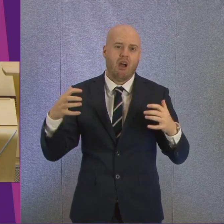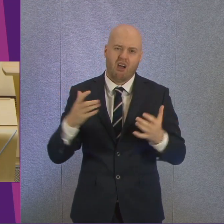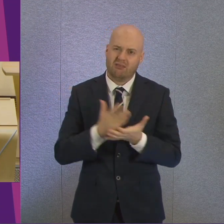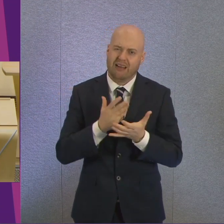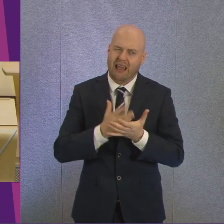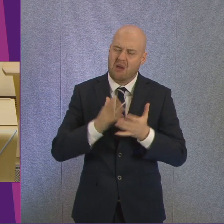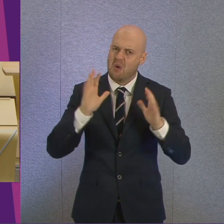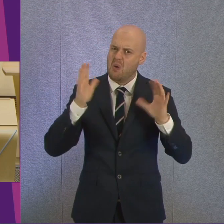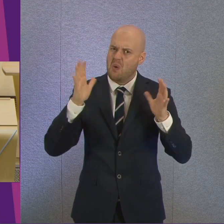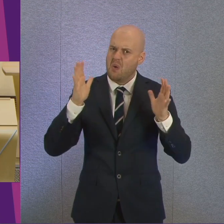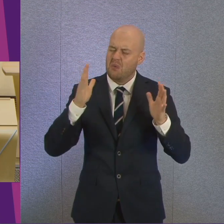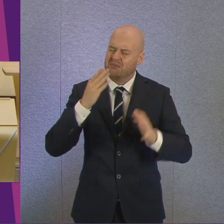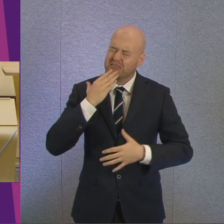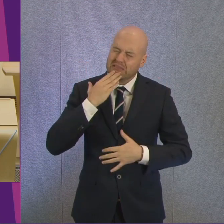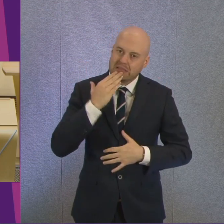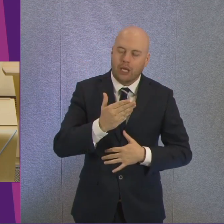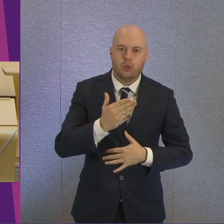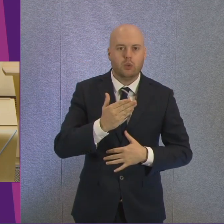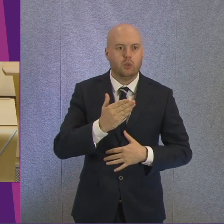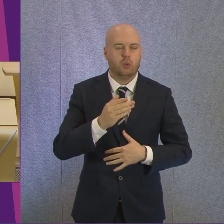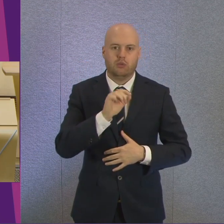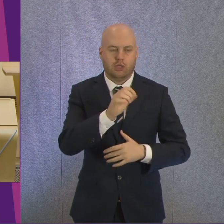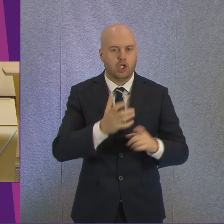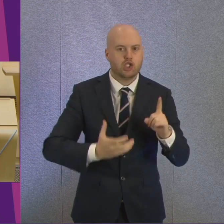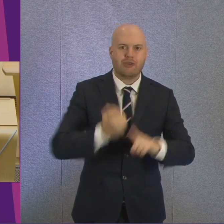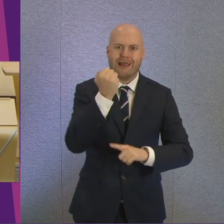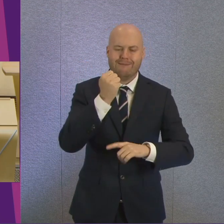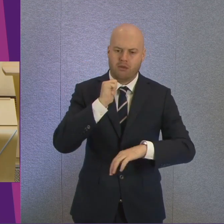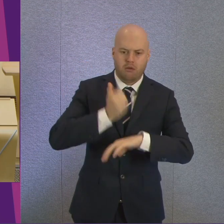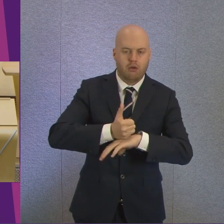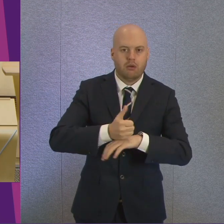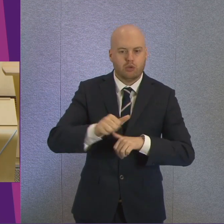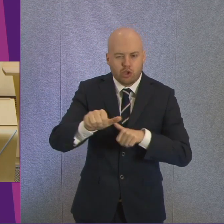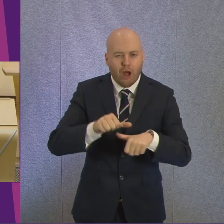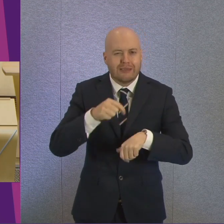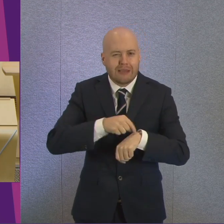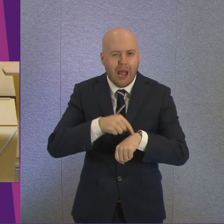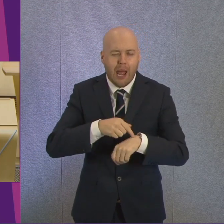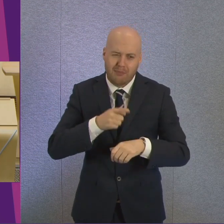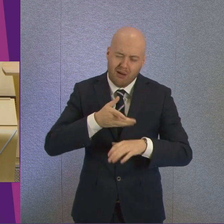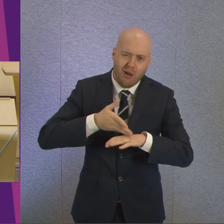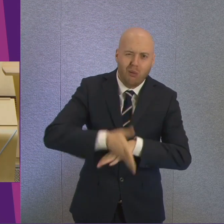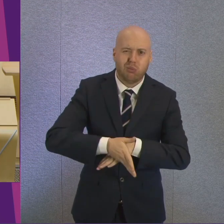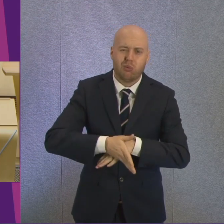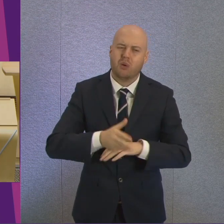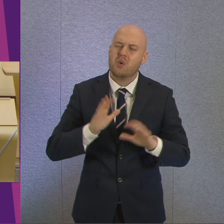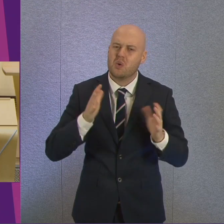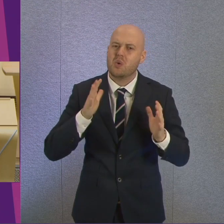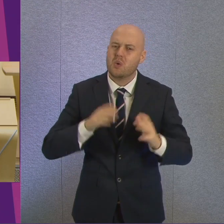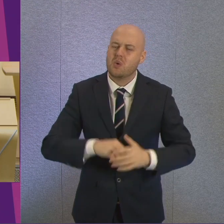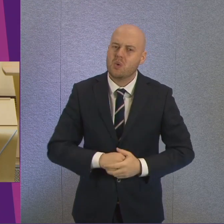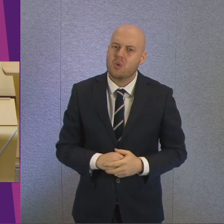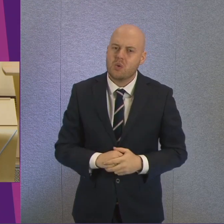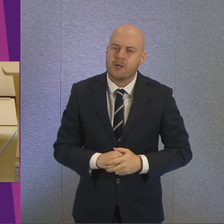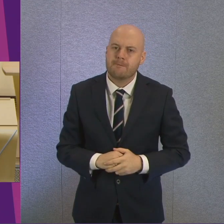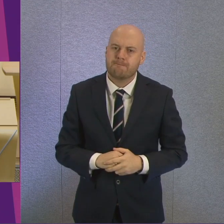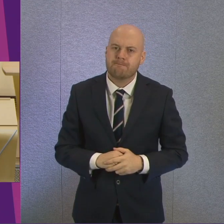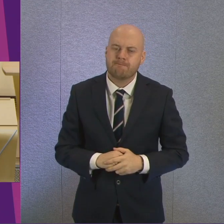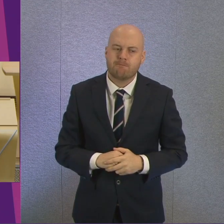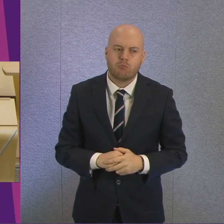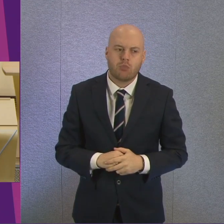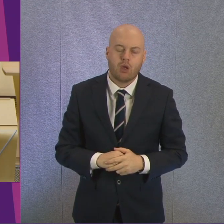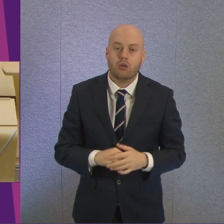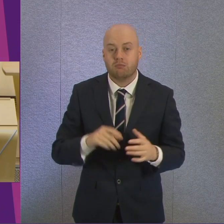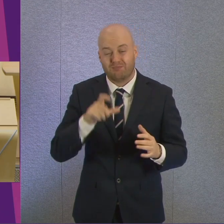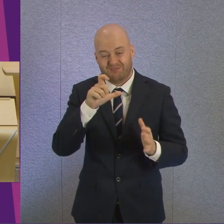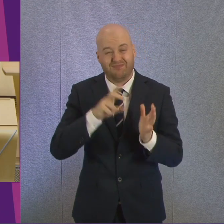achievement, for the pride with which they worked, and for the continued effort they make to be ready. This virus is a